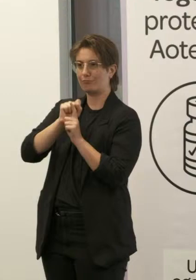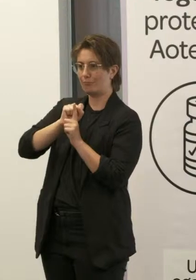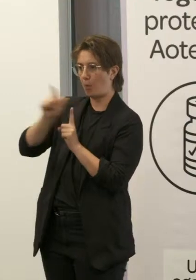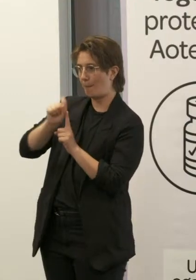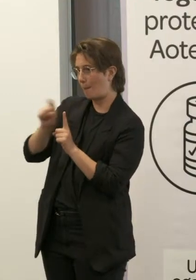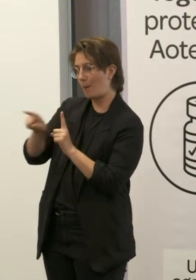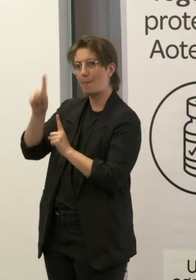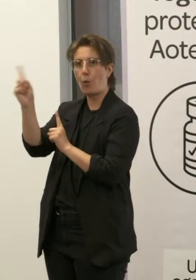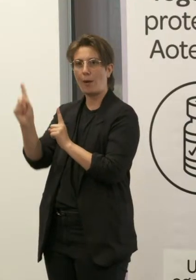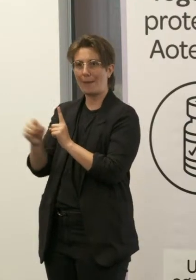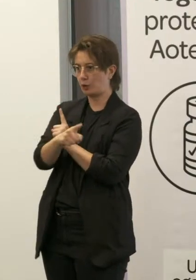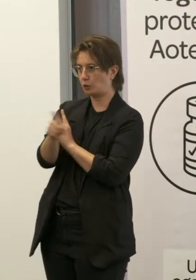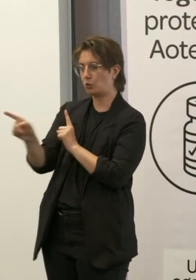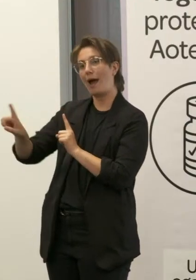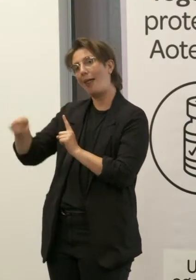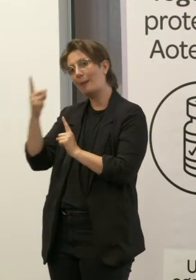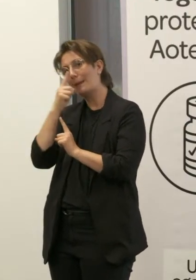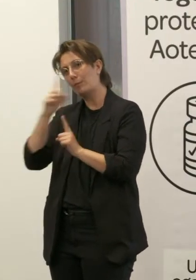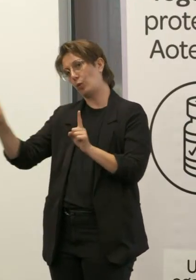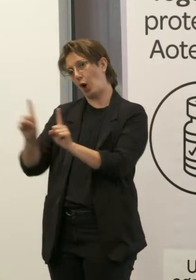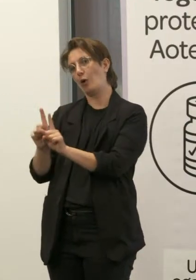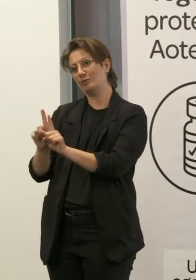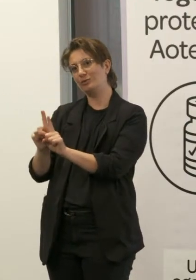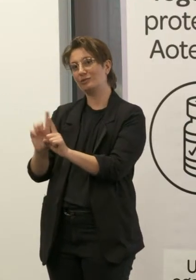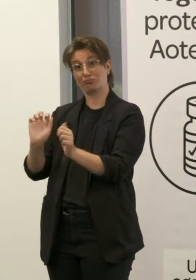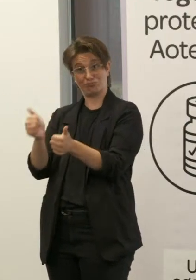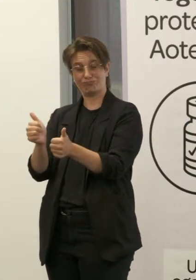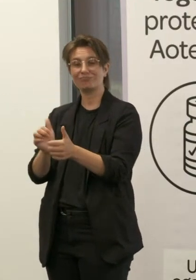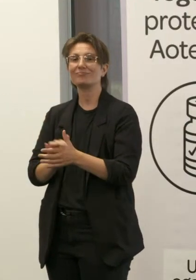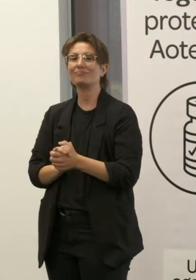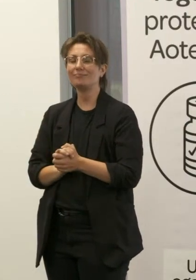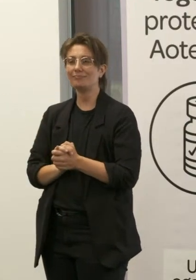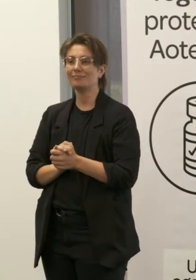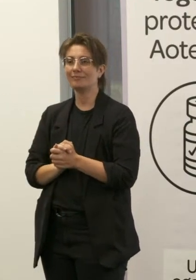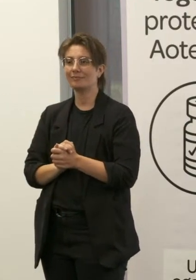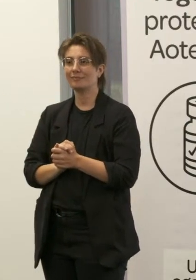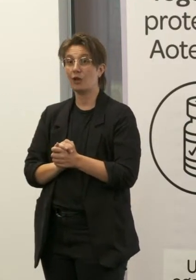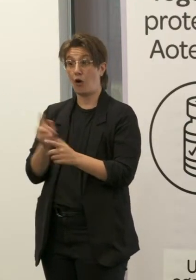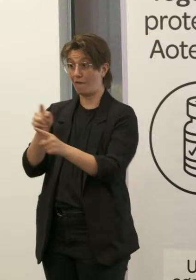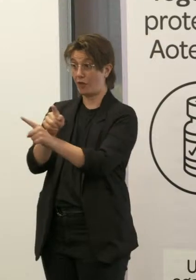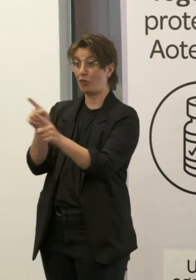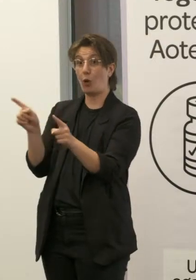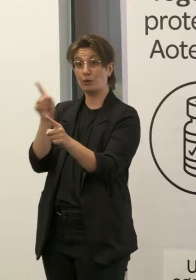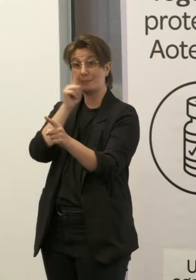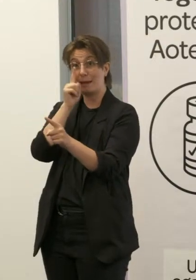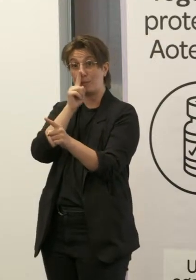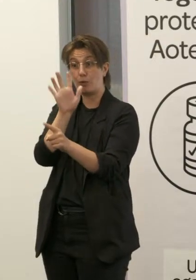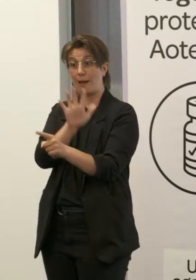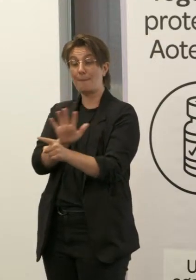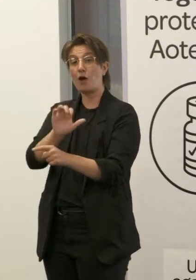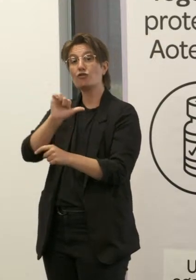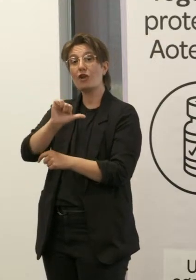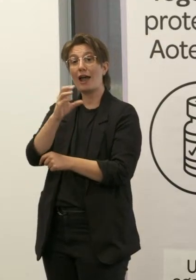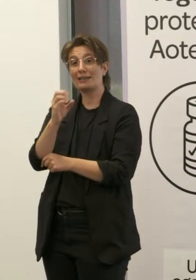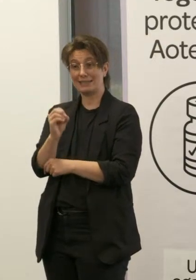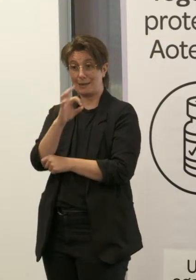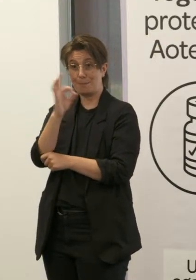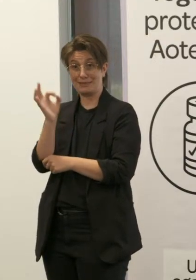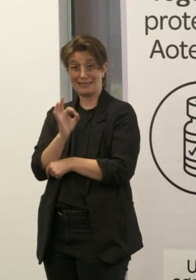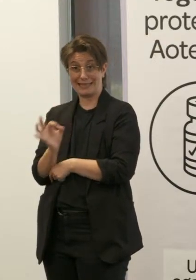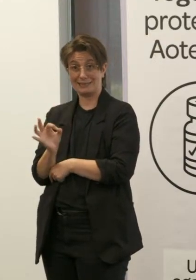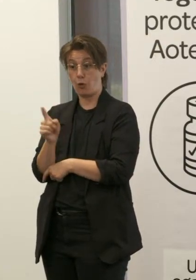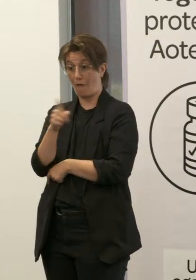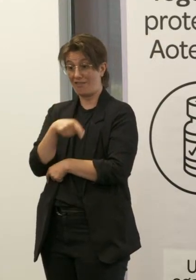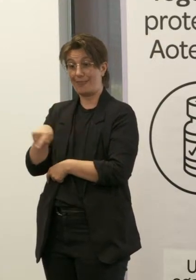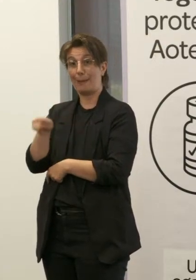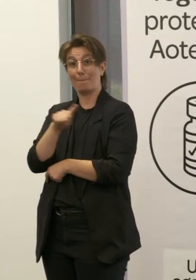that time received a Bluetooth token, and of those, around 90% successfully used that token to send that